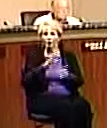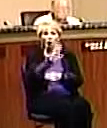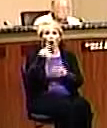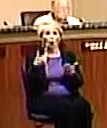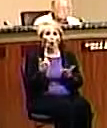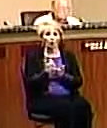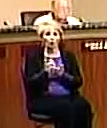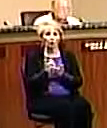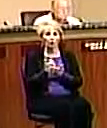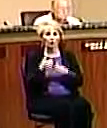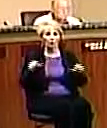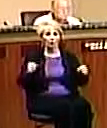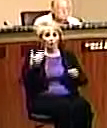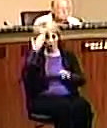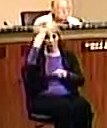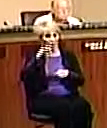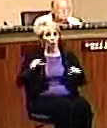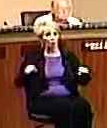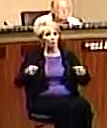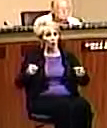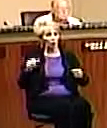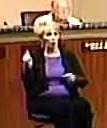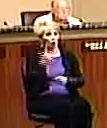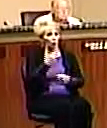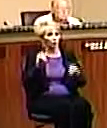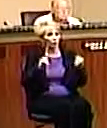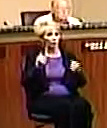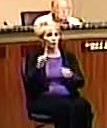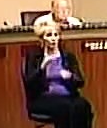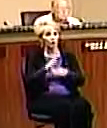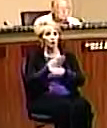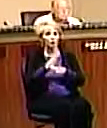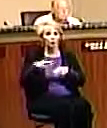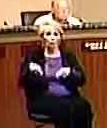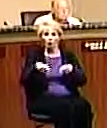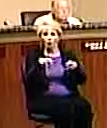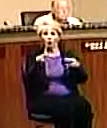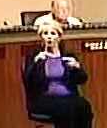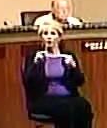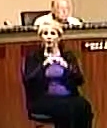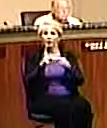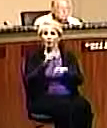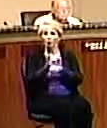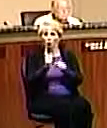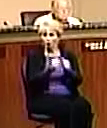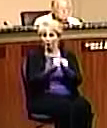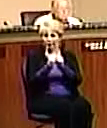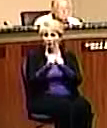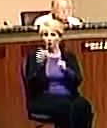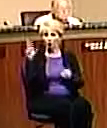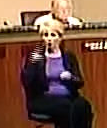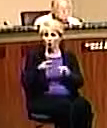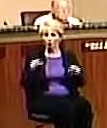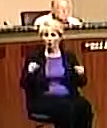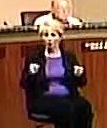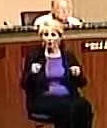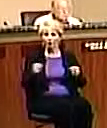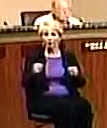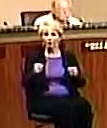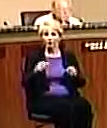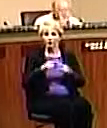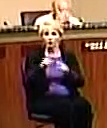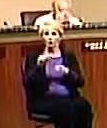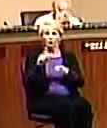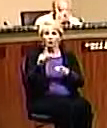all drivers to be aware of motorcyclists who share our roads and highways and to work together to reduce motorcycle-related